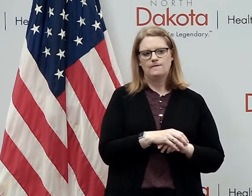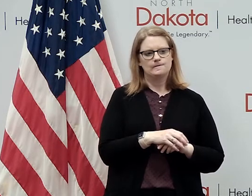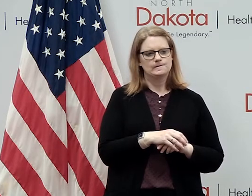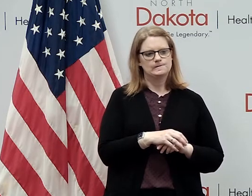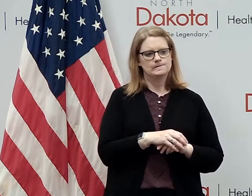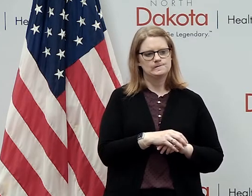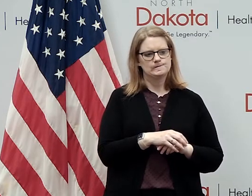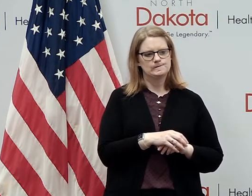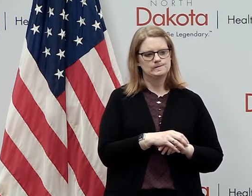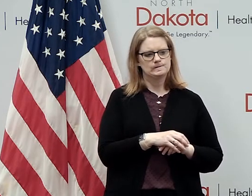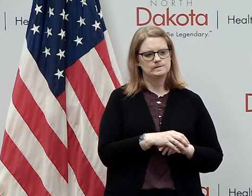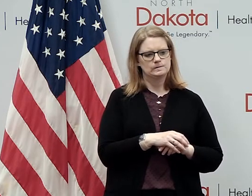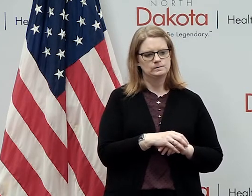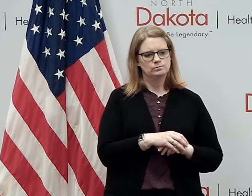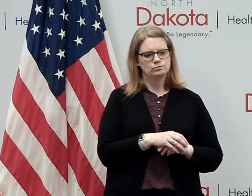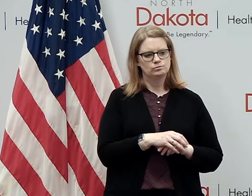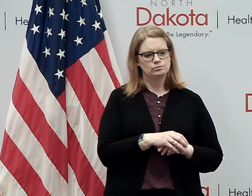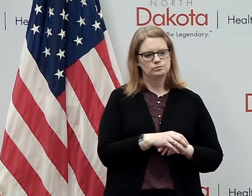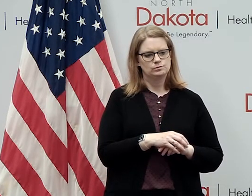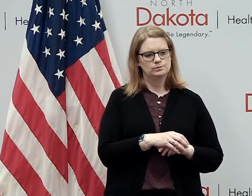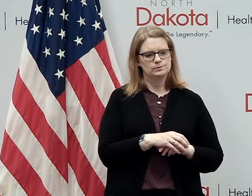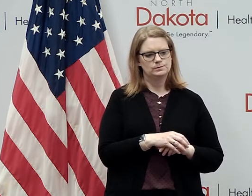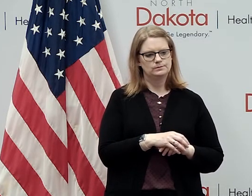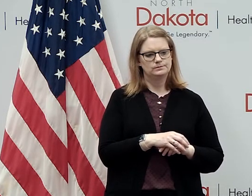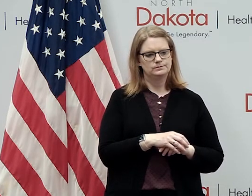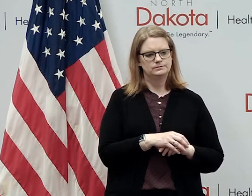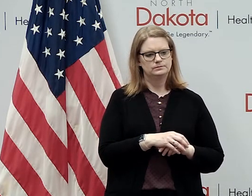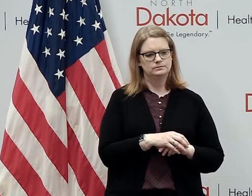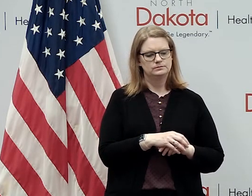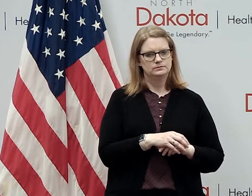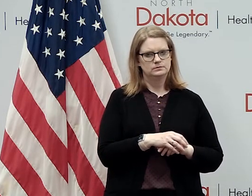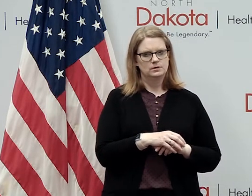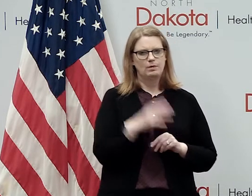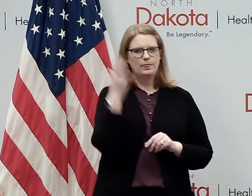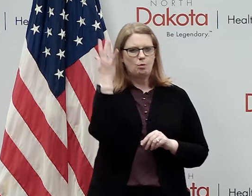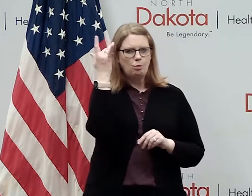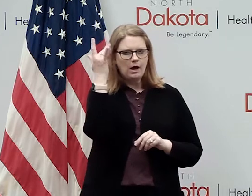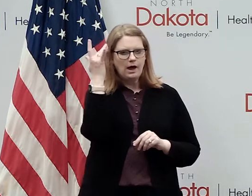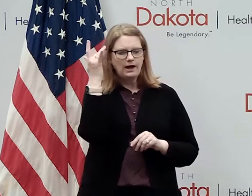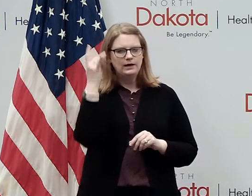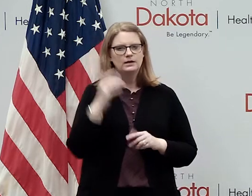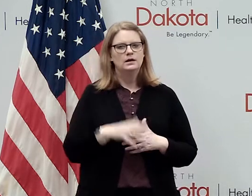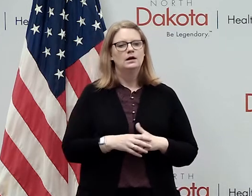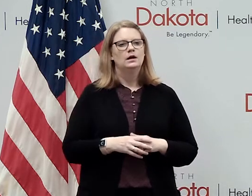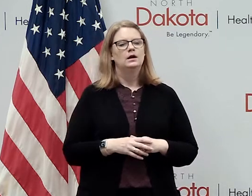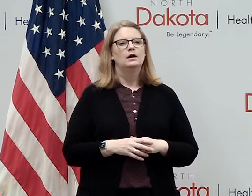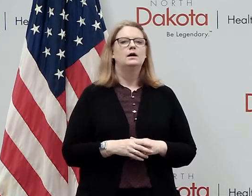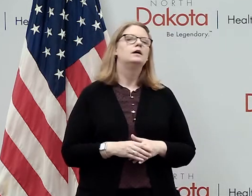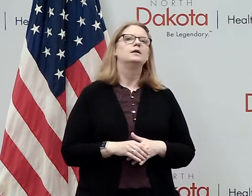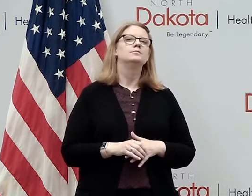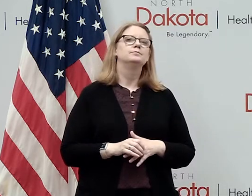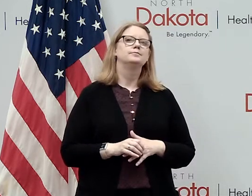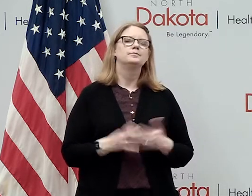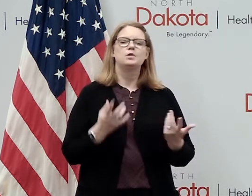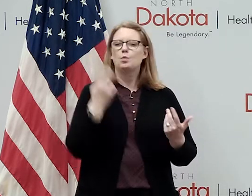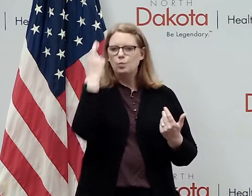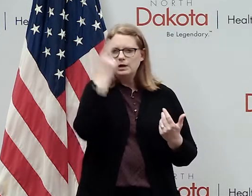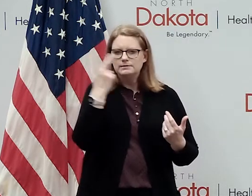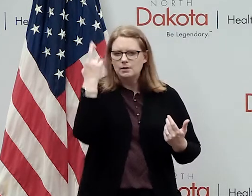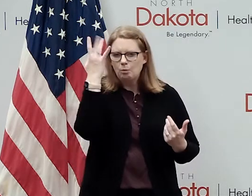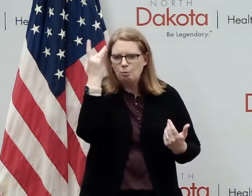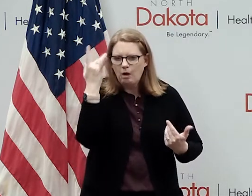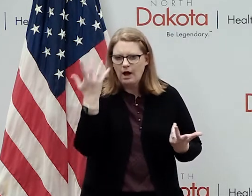about is with the why. And one of the things that we want to say when we're